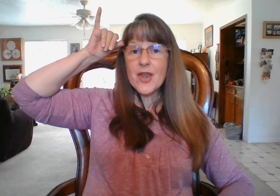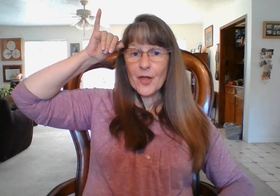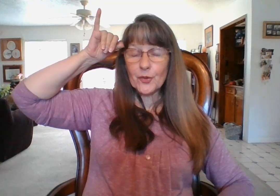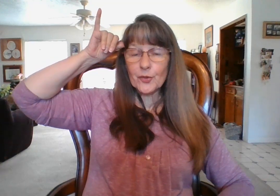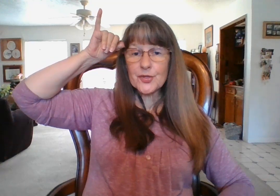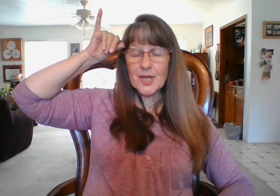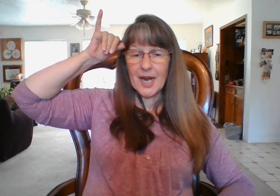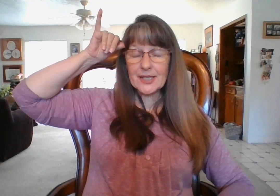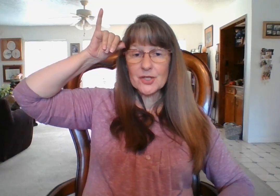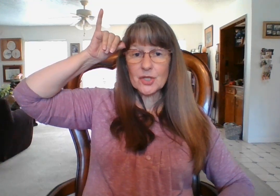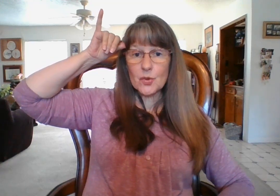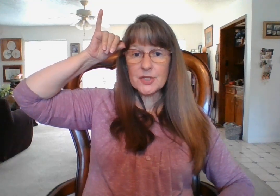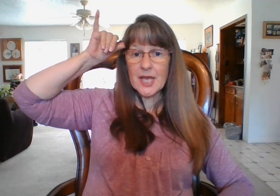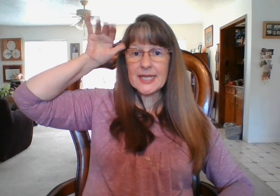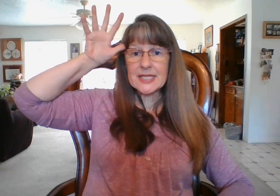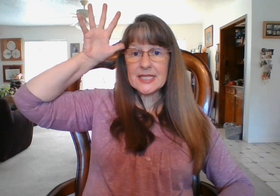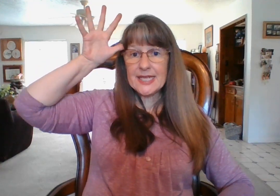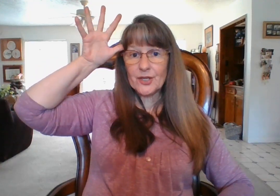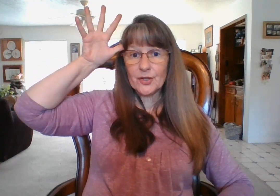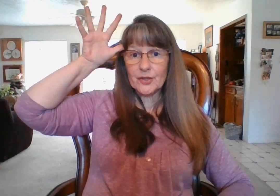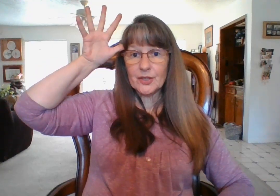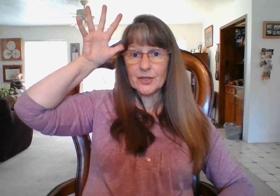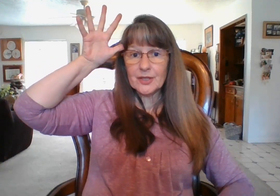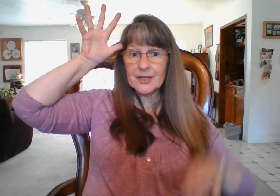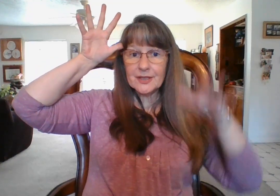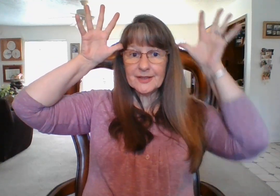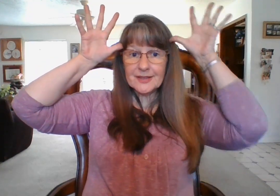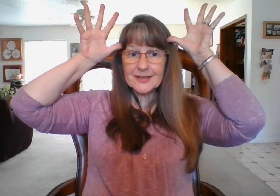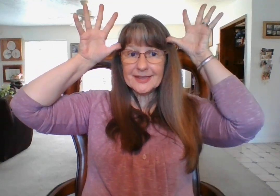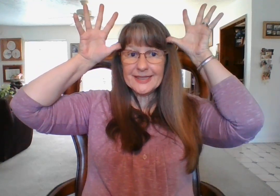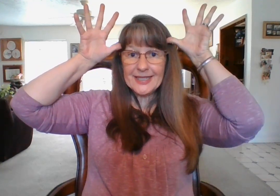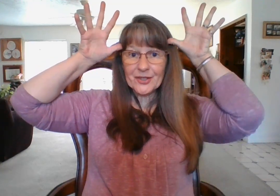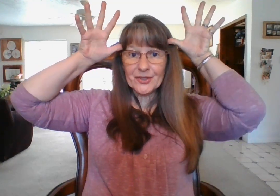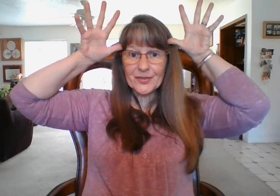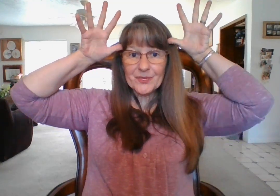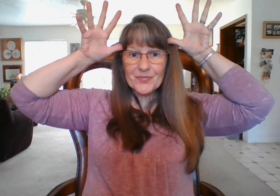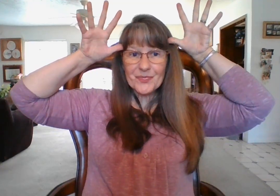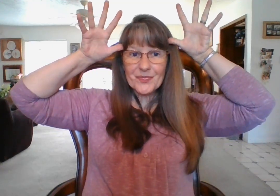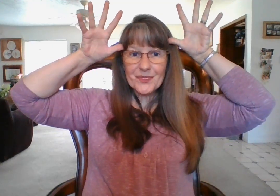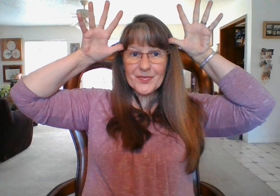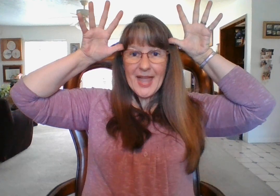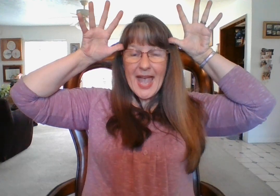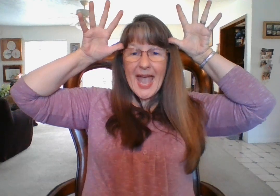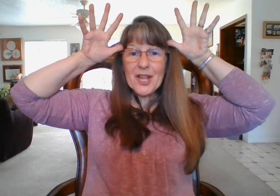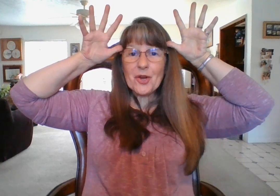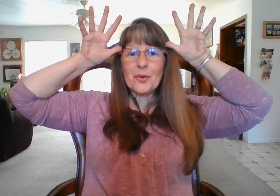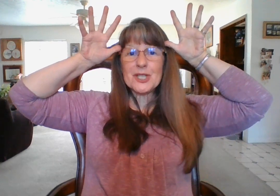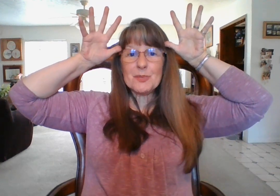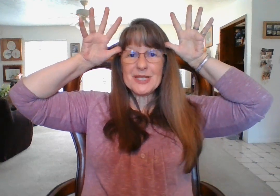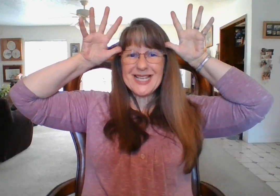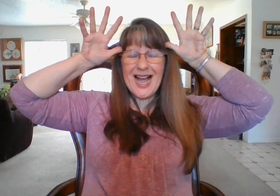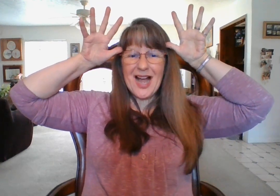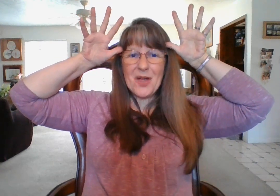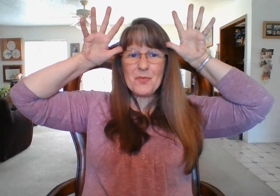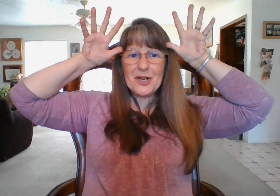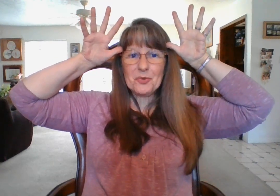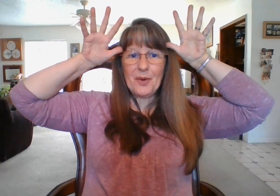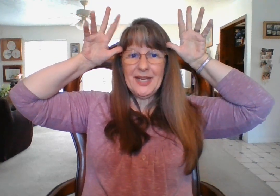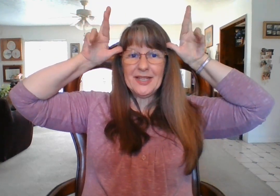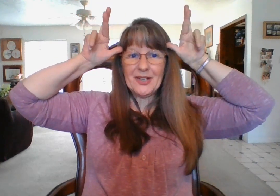Another sign that's close to that is deer. Deer. And at Christmas time, when I do reindeer,